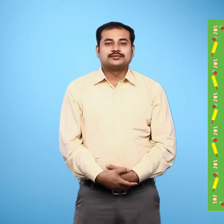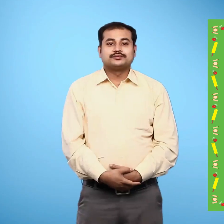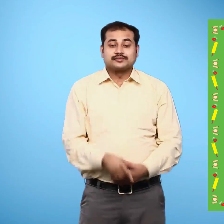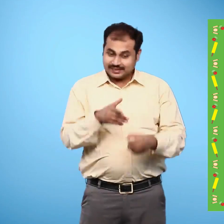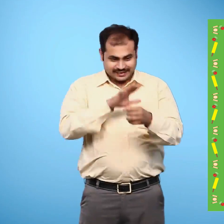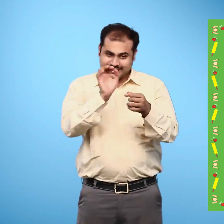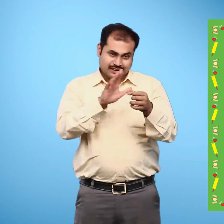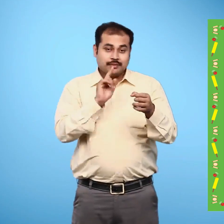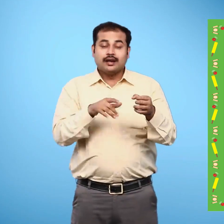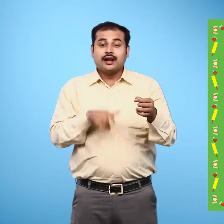Color it.